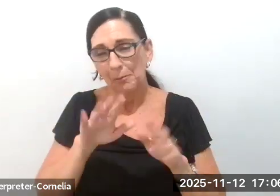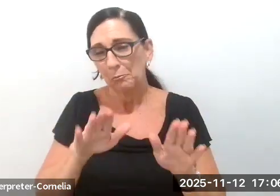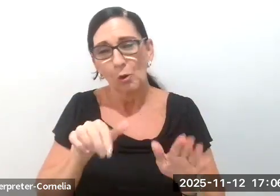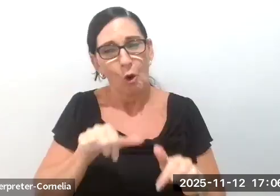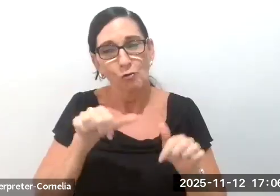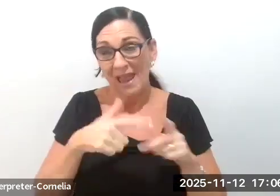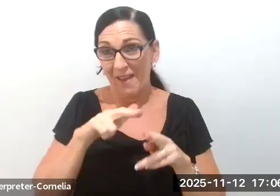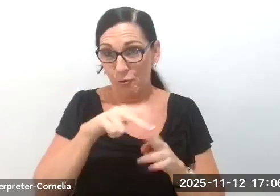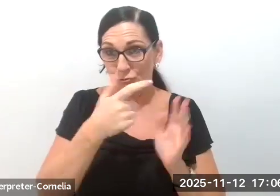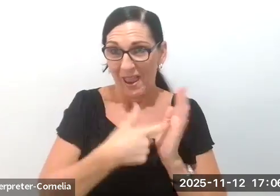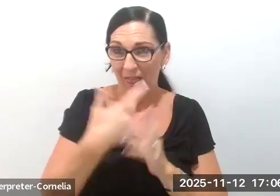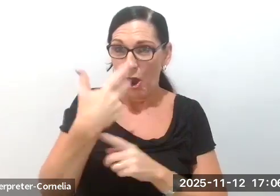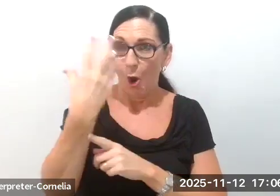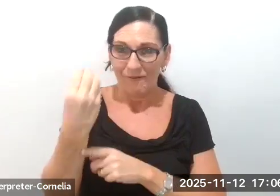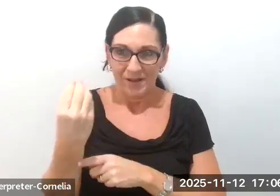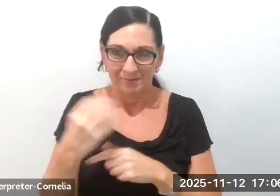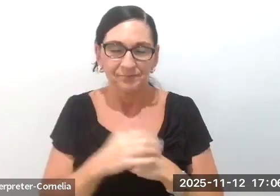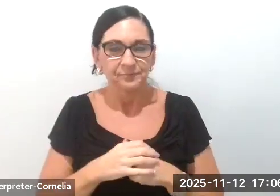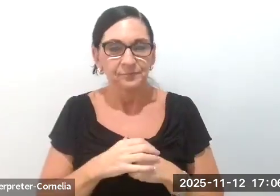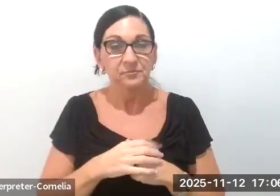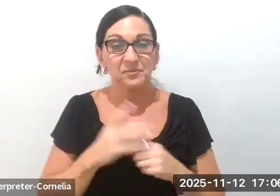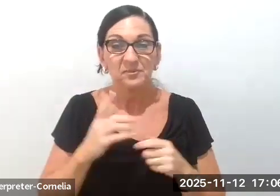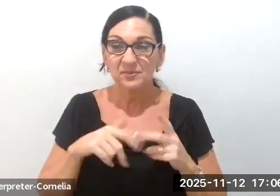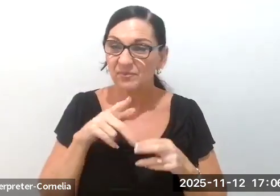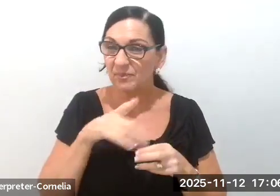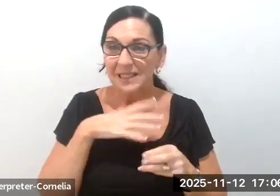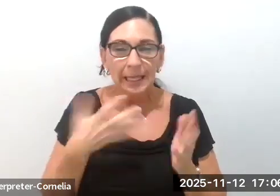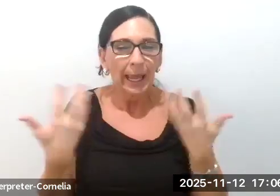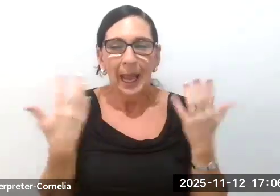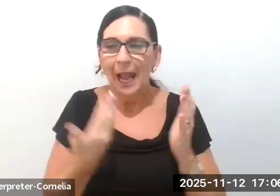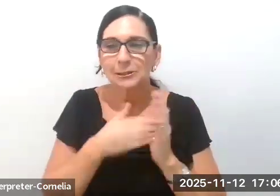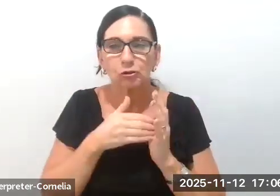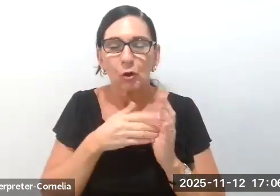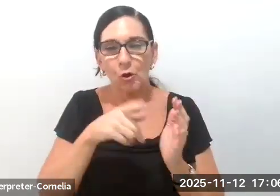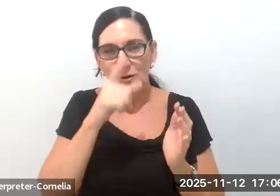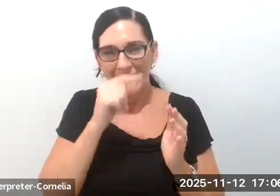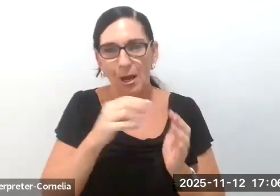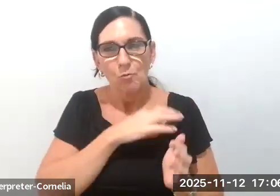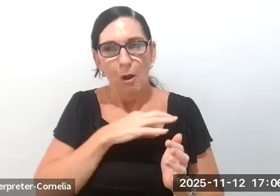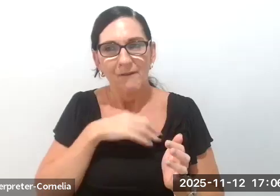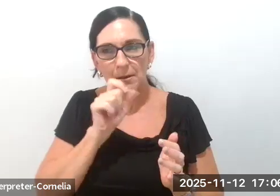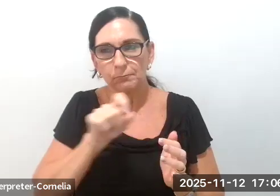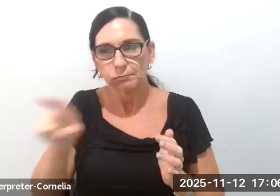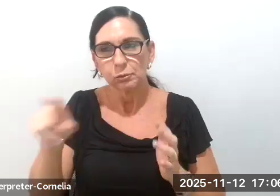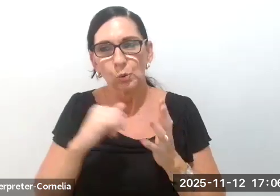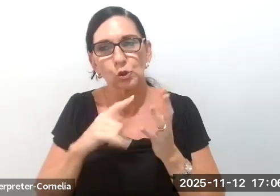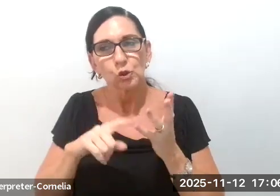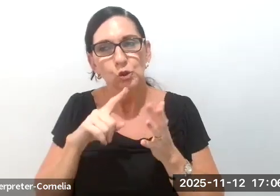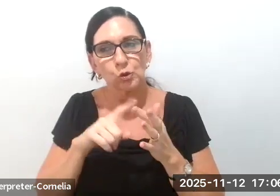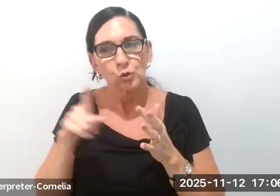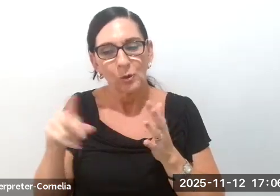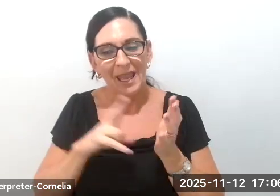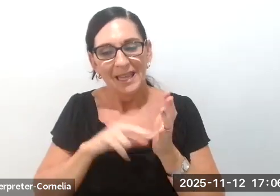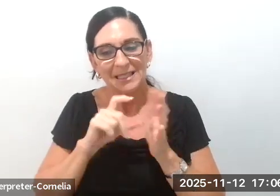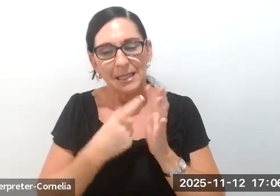camera. And if you need any additional assistance during the sessions, you can privately message Sue from the NDRP